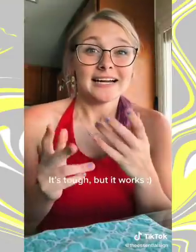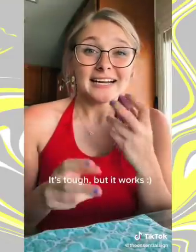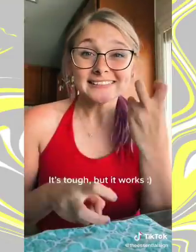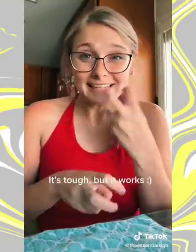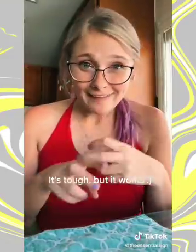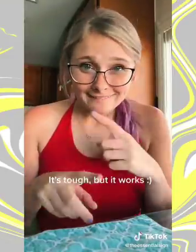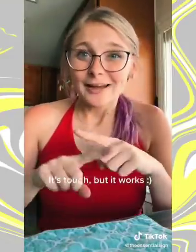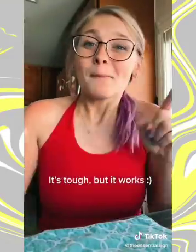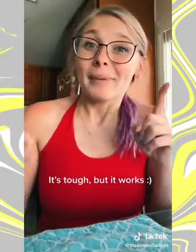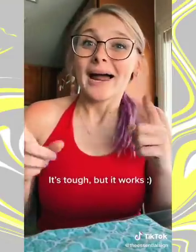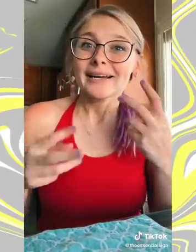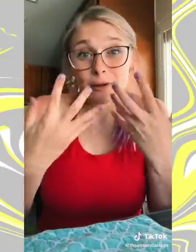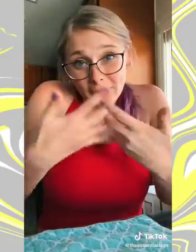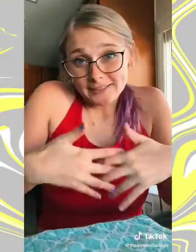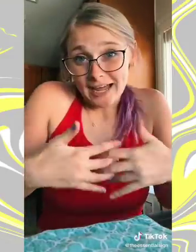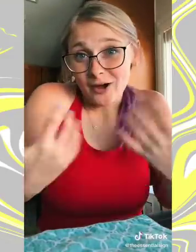It's tough, but it works out.